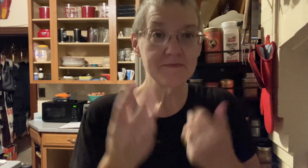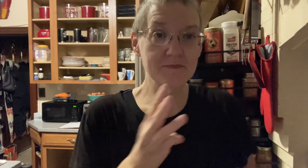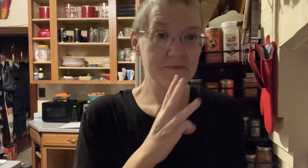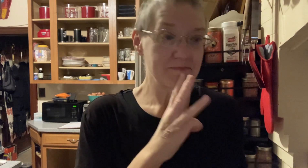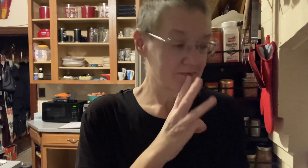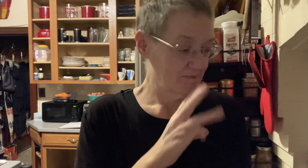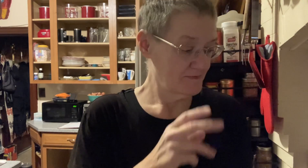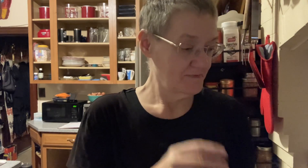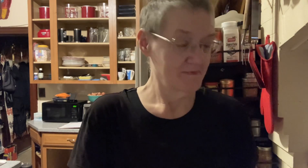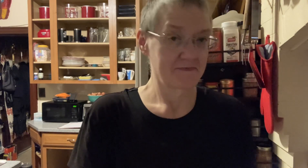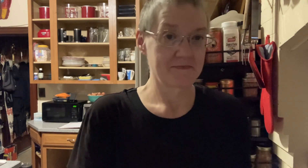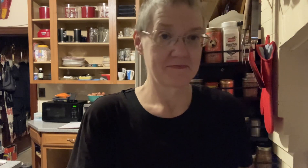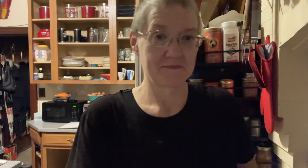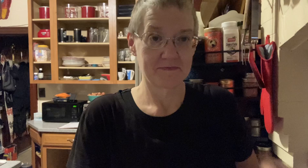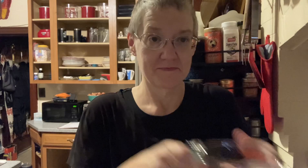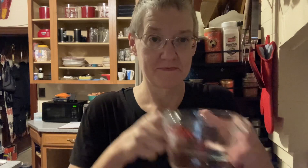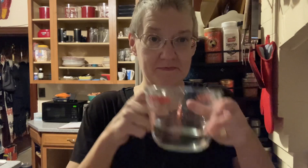And boiling water